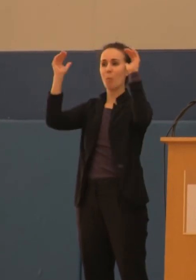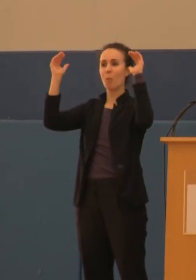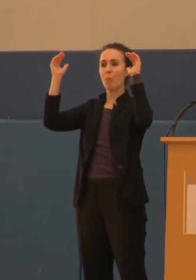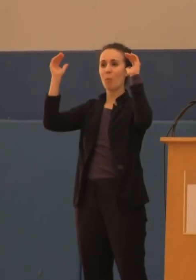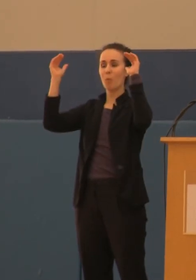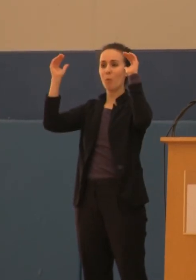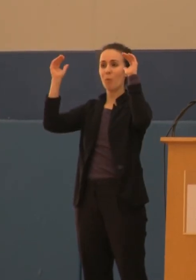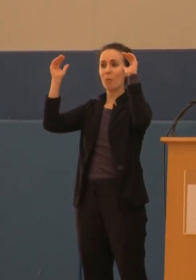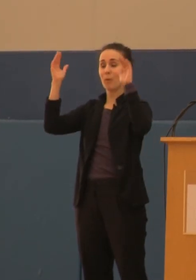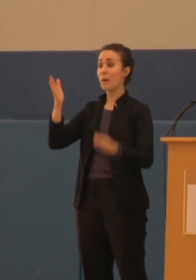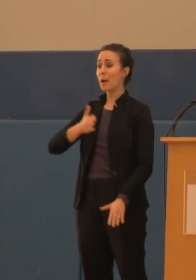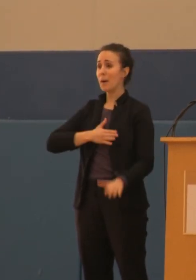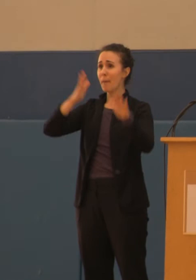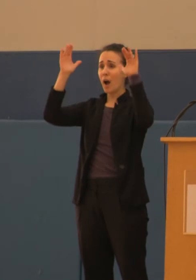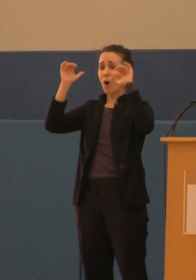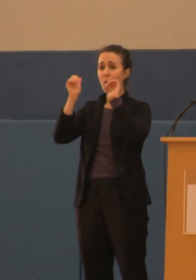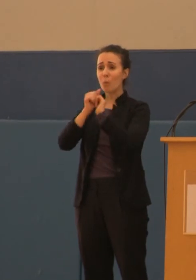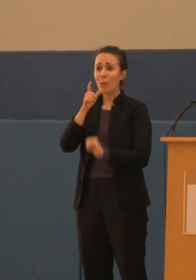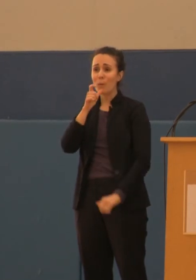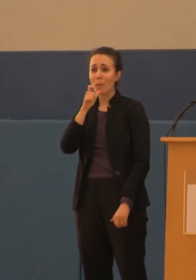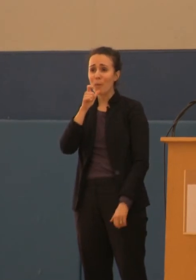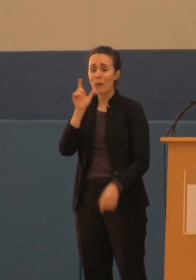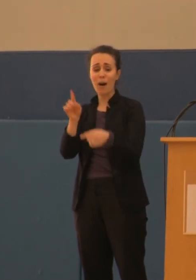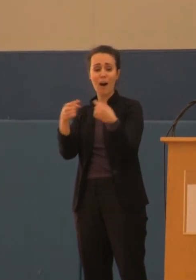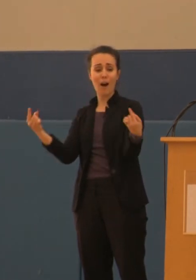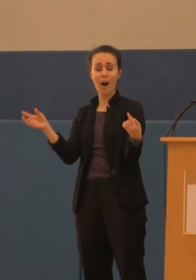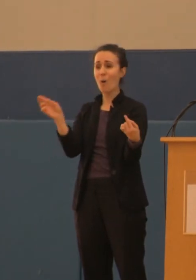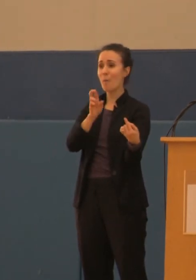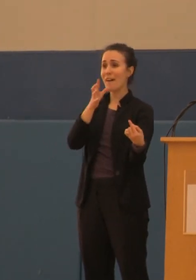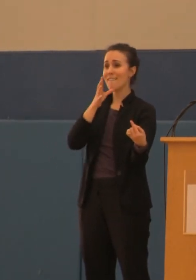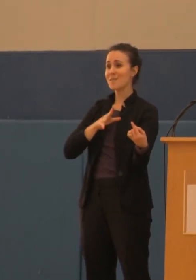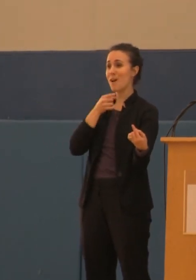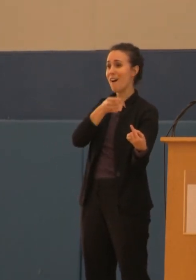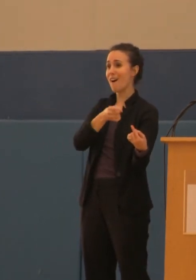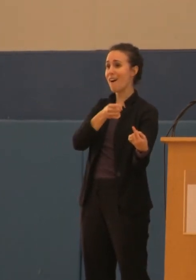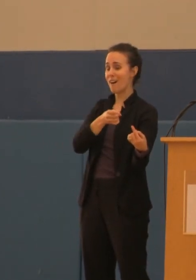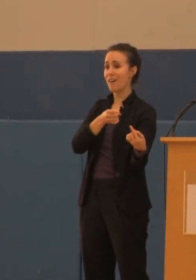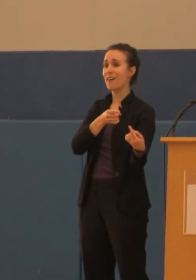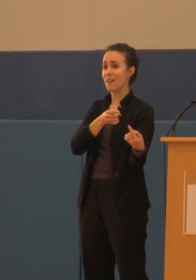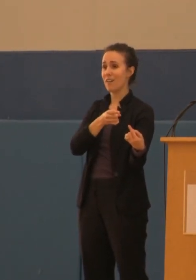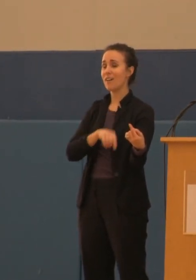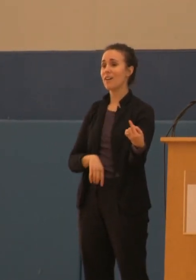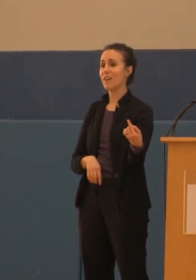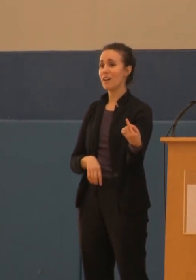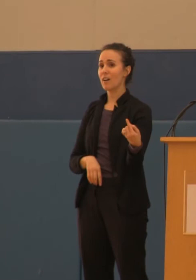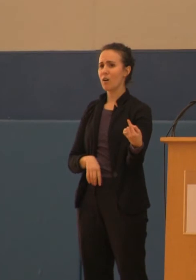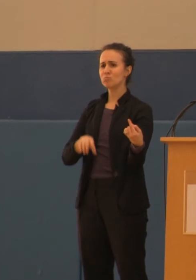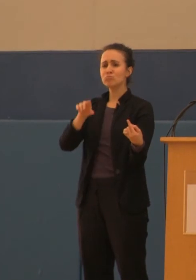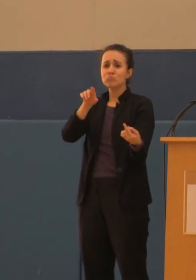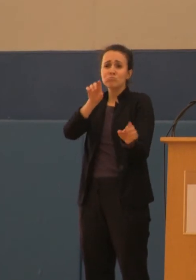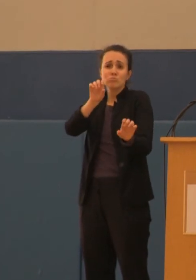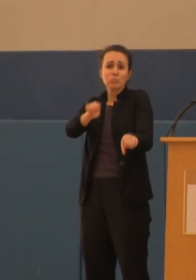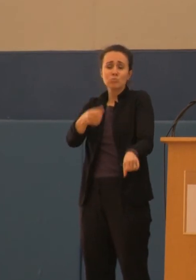I found hope with my Republican female opponent, who could have